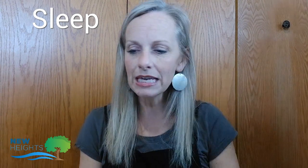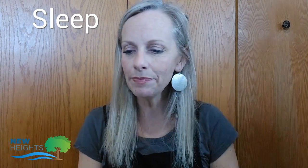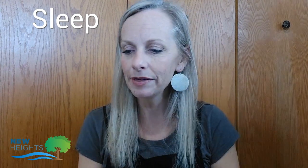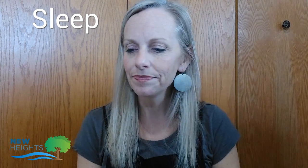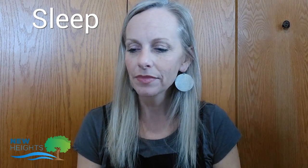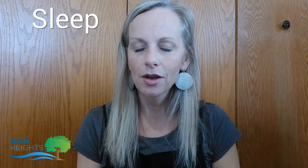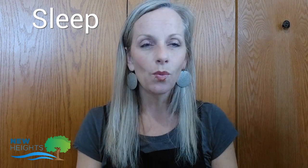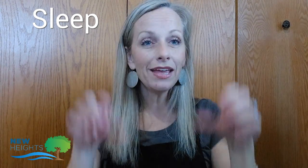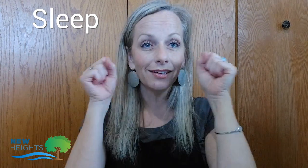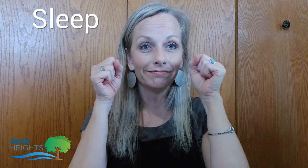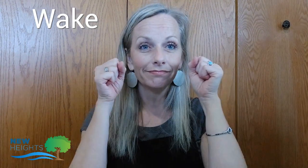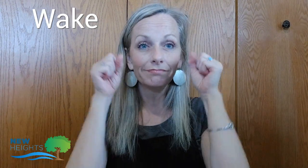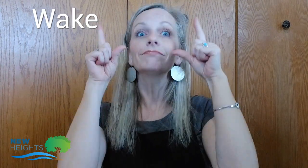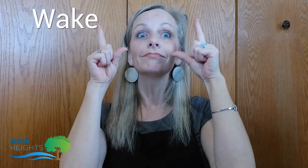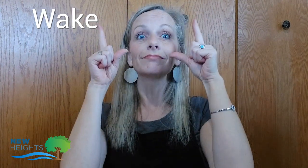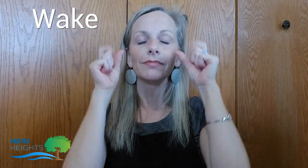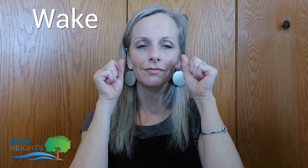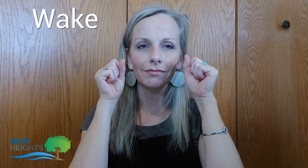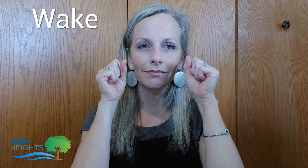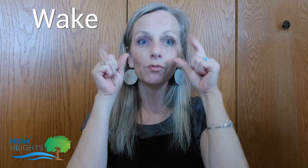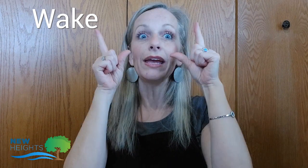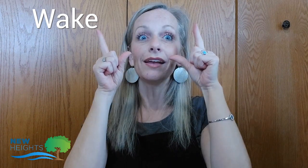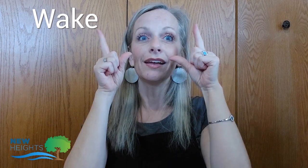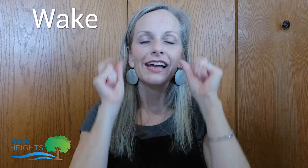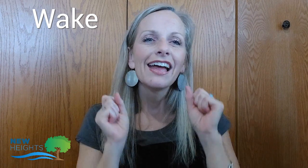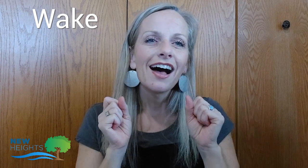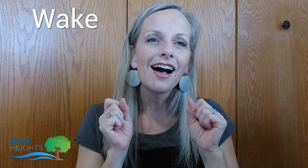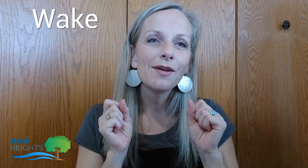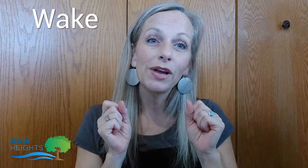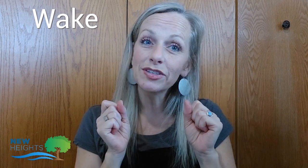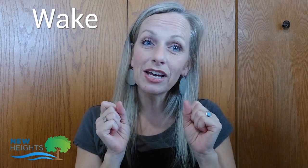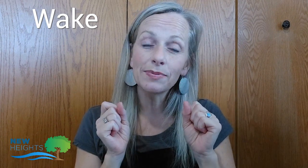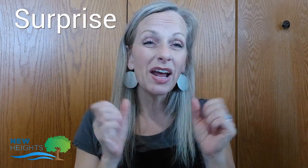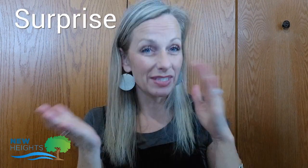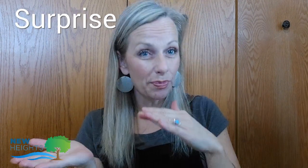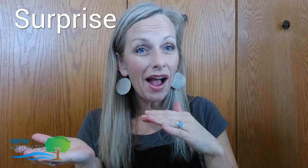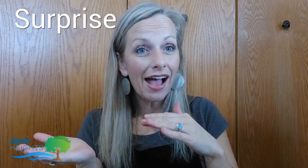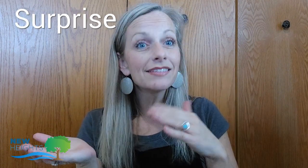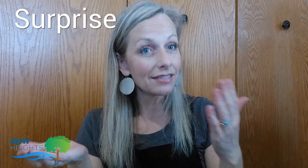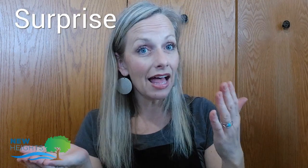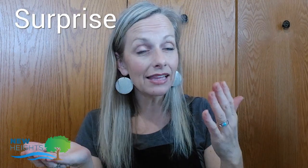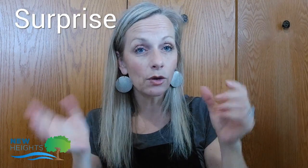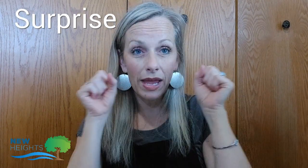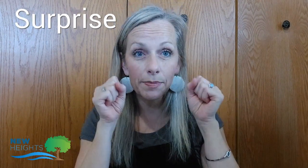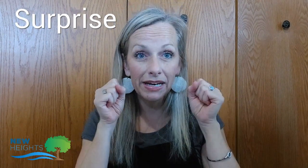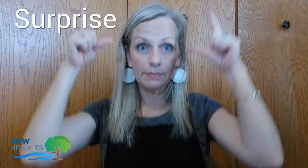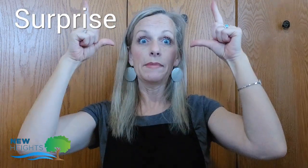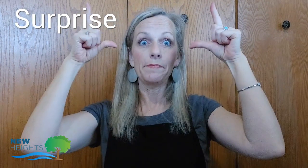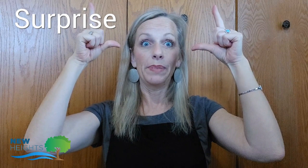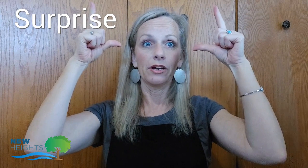Sleep. Wake. Wake. We also talked about how surprise is a lot like wake, but it's maybe bigger.